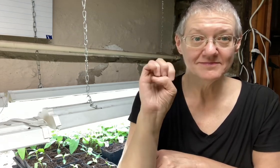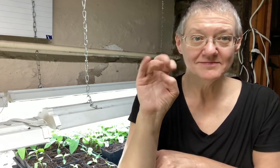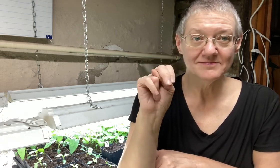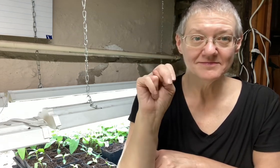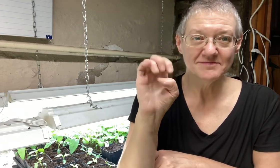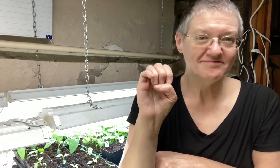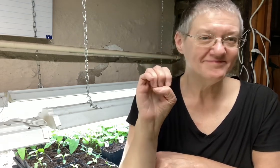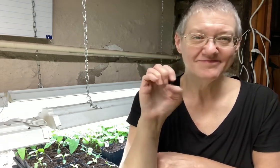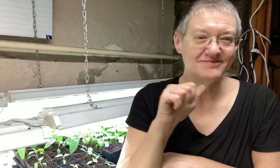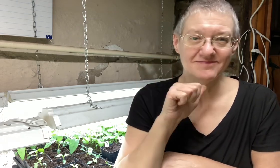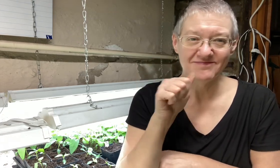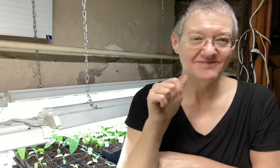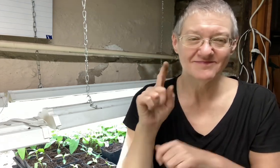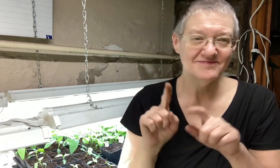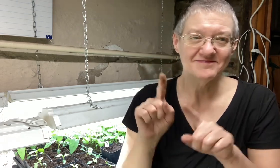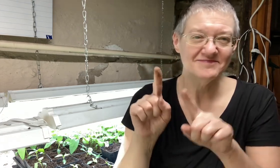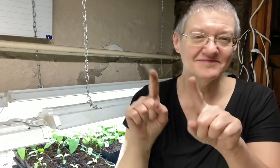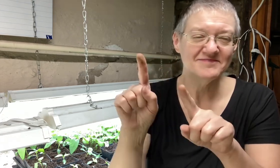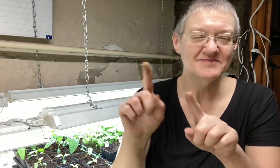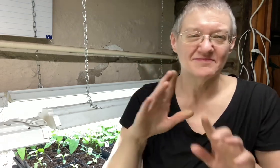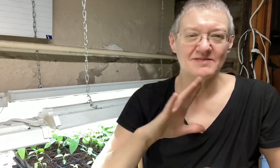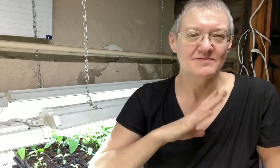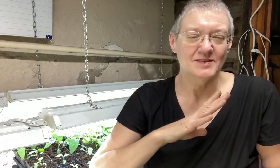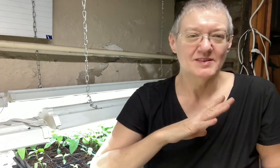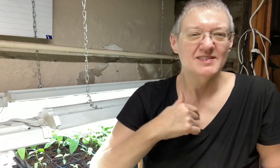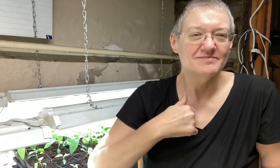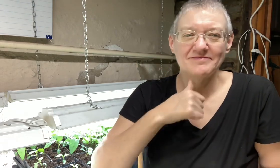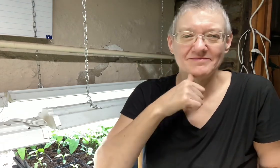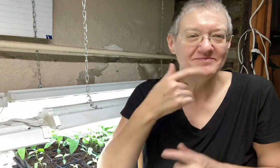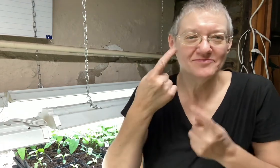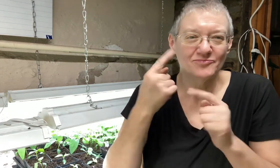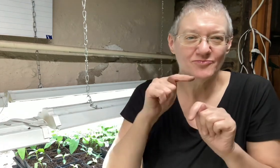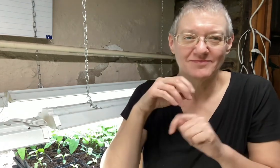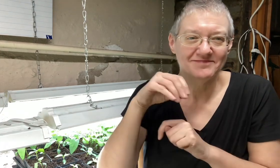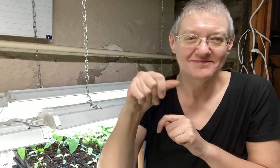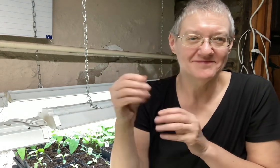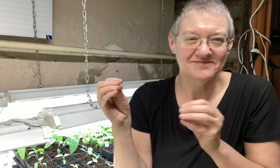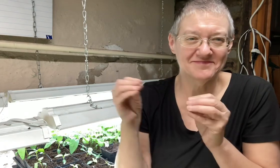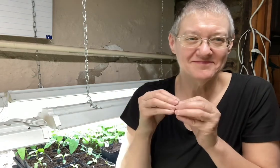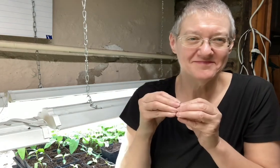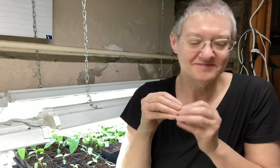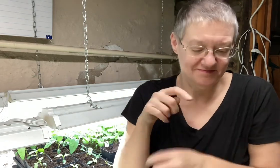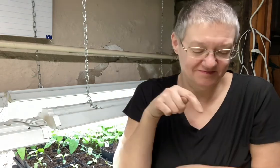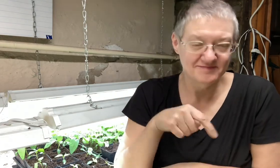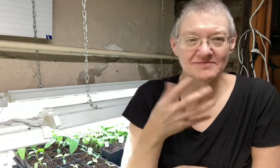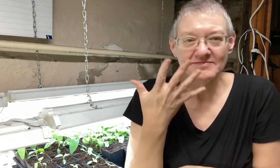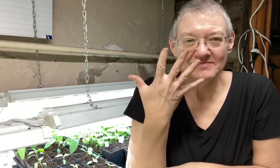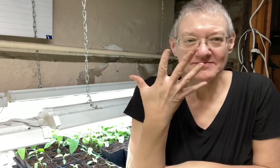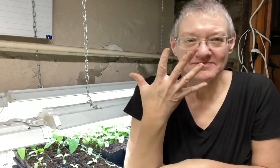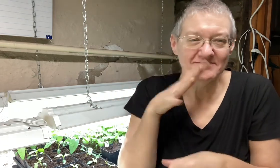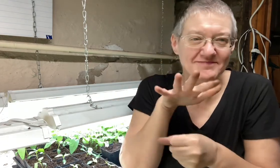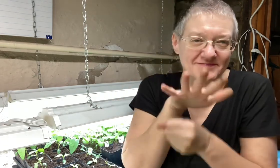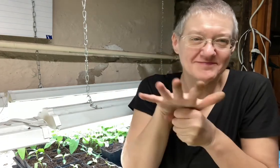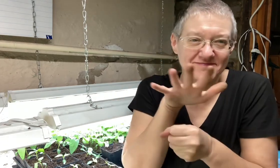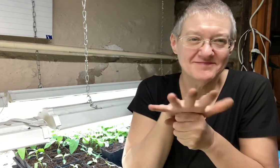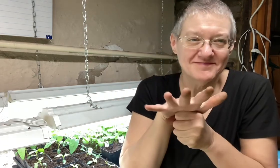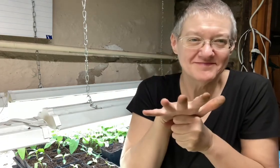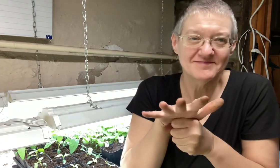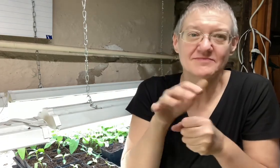cayenne, they didn't germinate, but that's okay. I I'm not going to sow anymore. These 5 plants